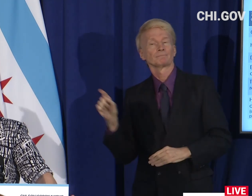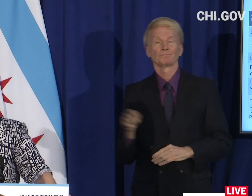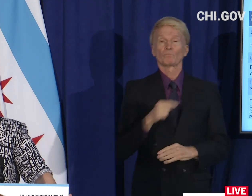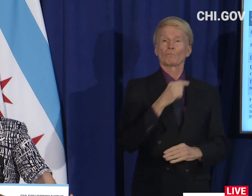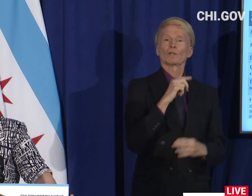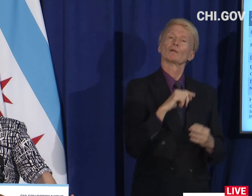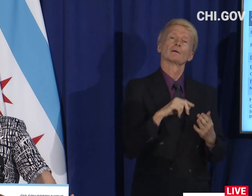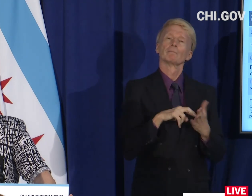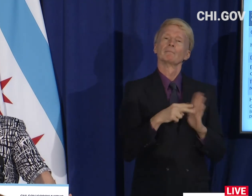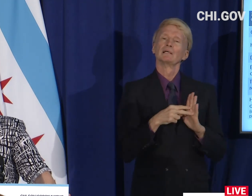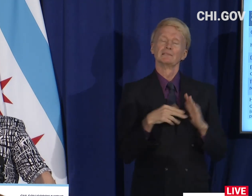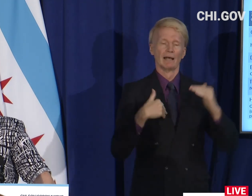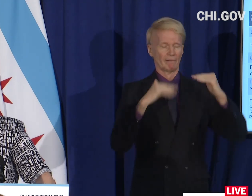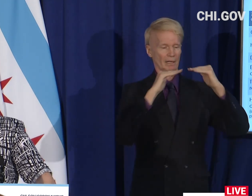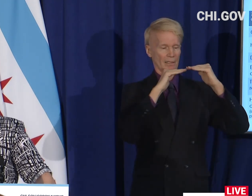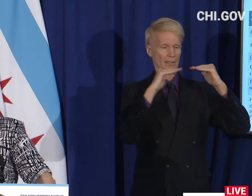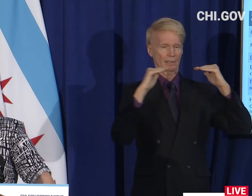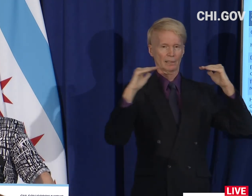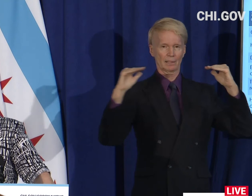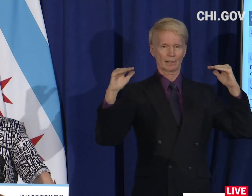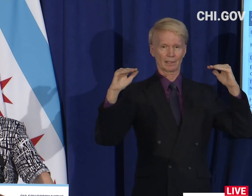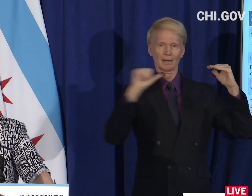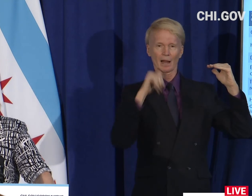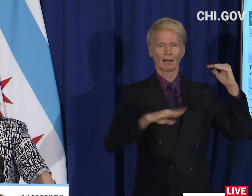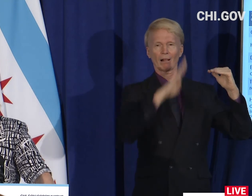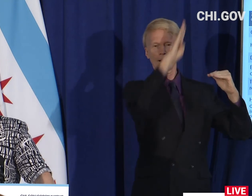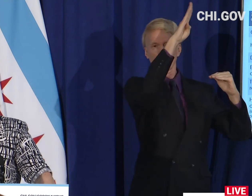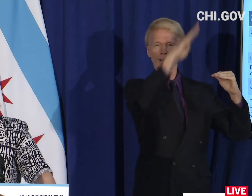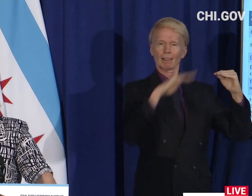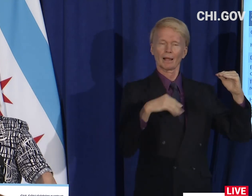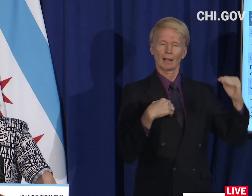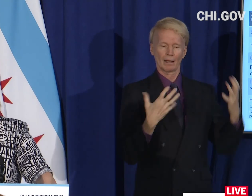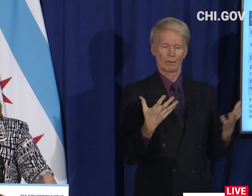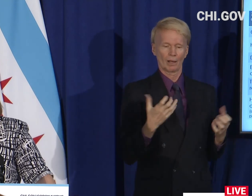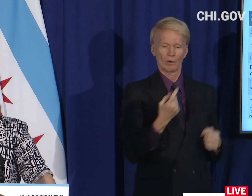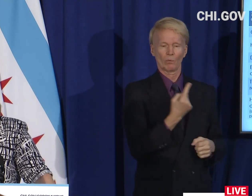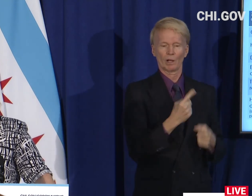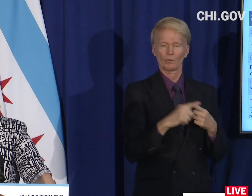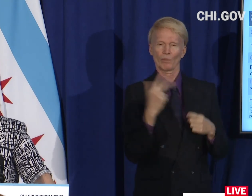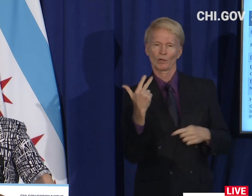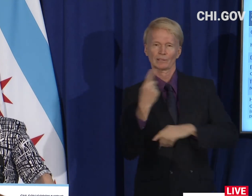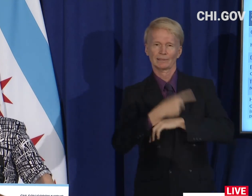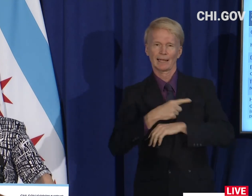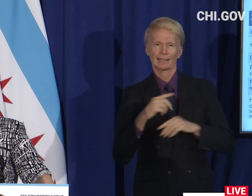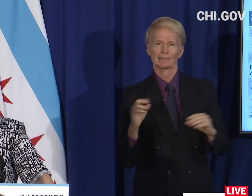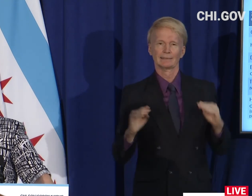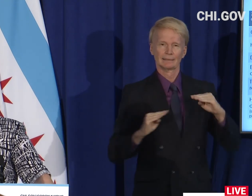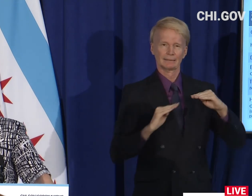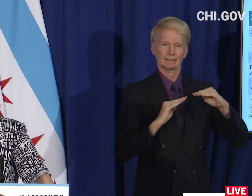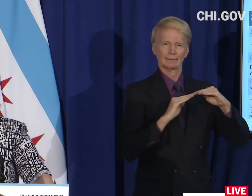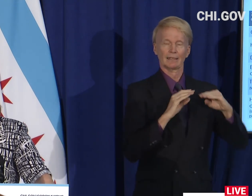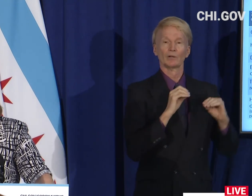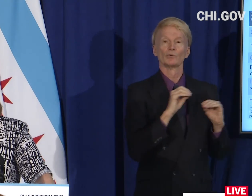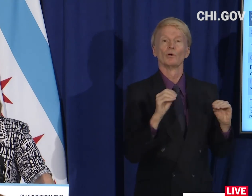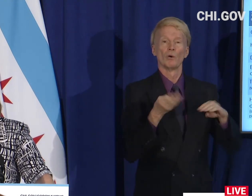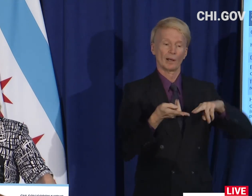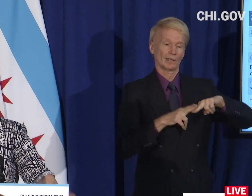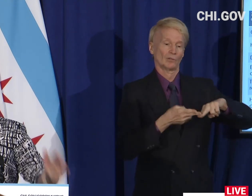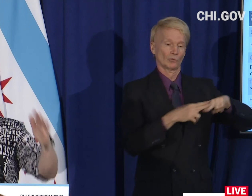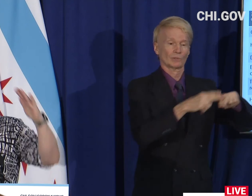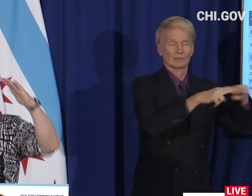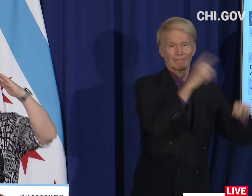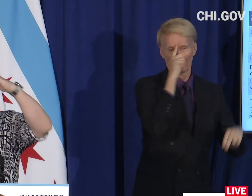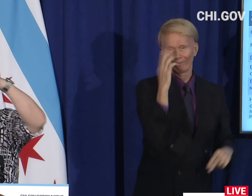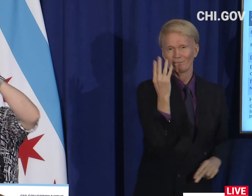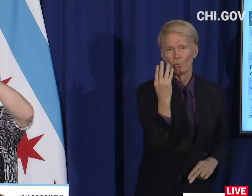see a stable or decrease in these numbers between 1 and 13 days and no increase in the most recent 14 days. So it literally